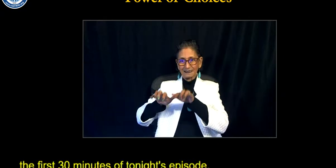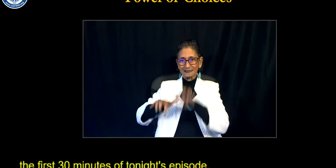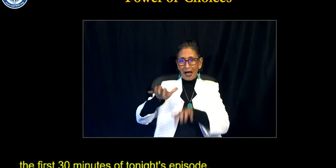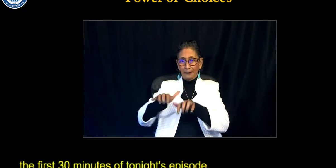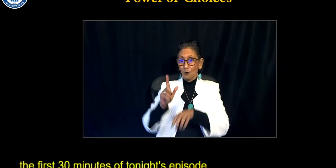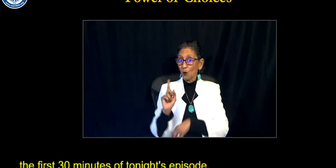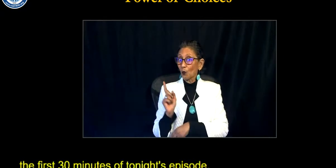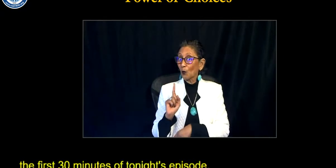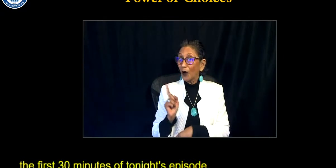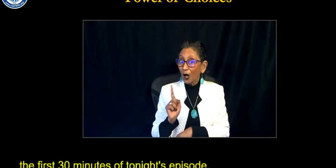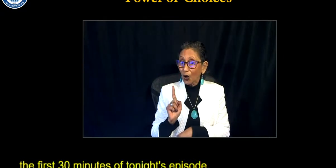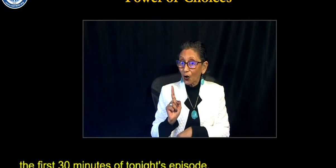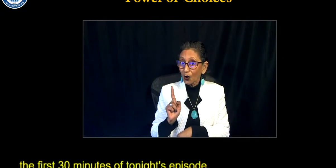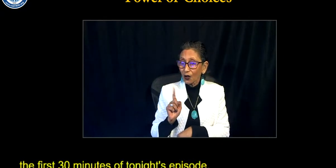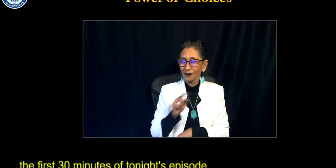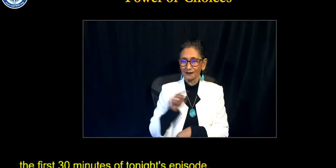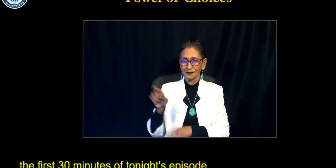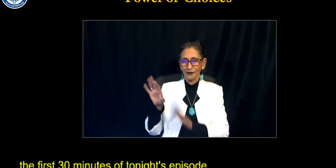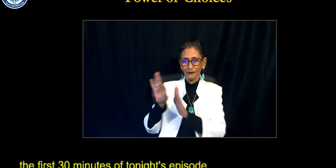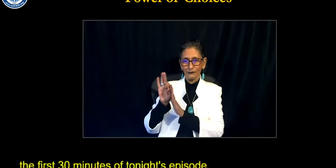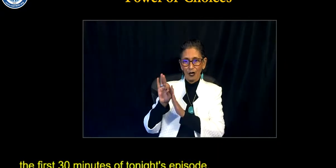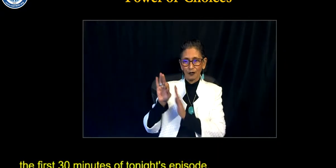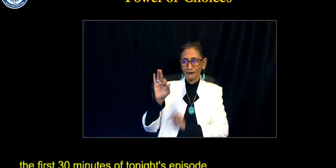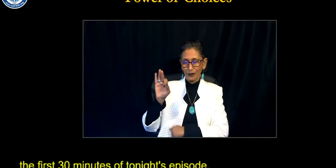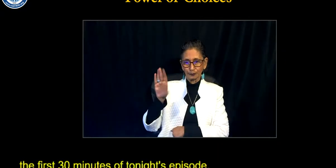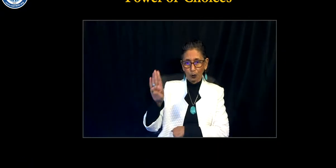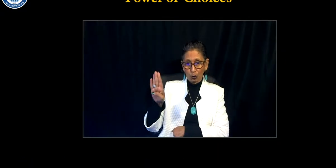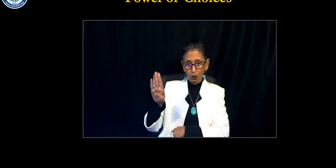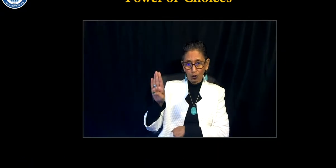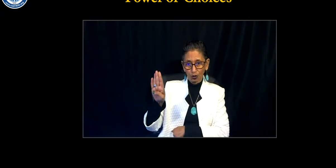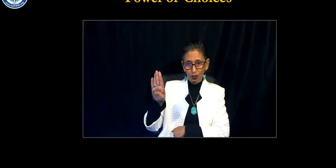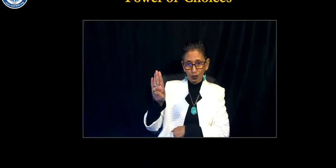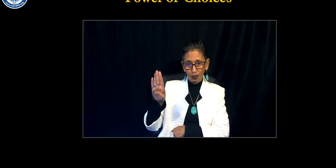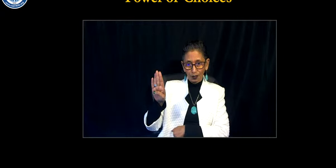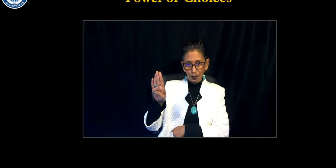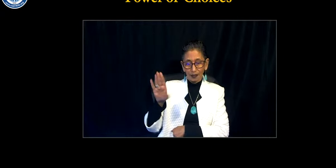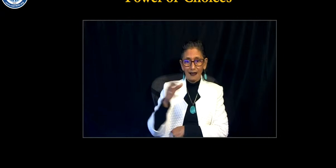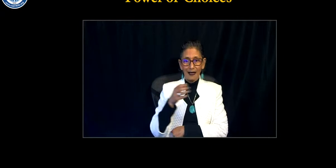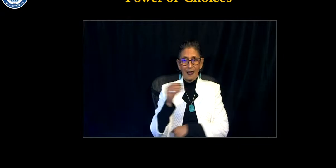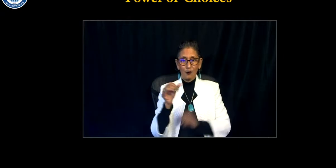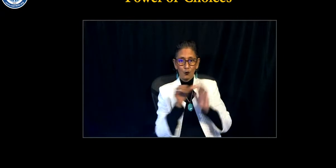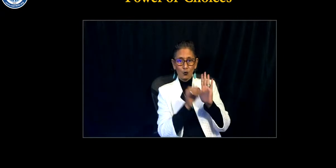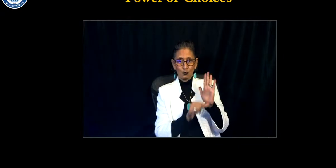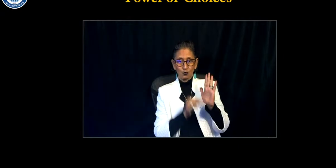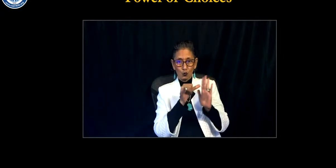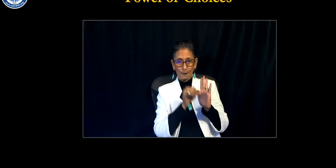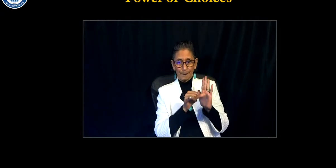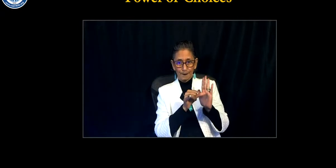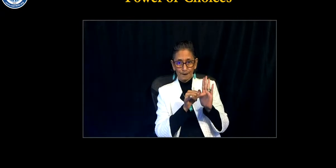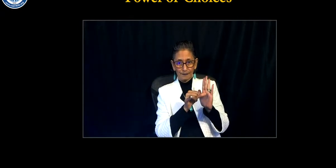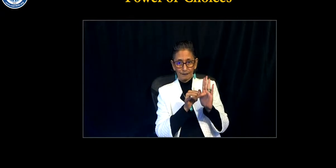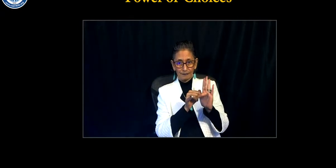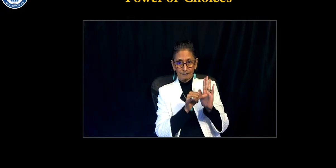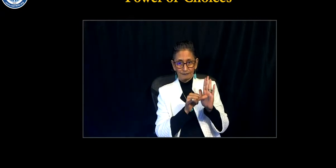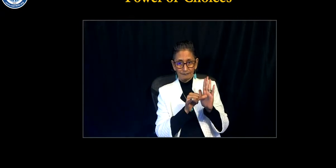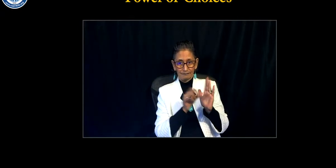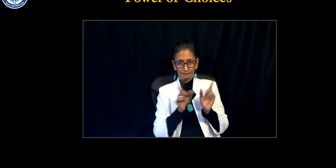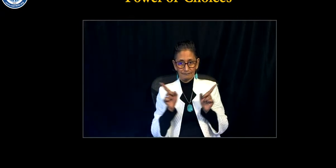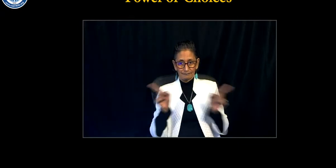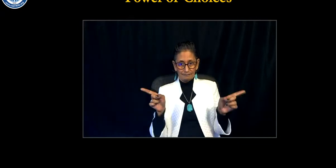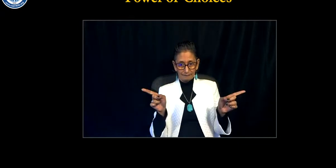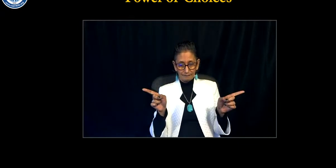If during the presentation you are stirred by a question and you are watching in